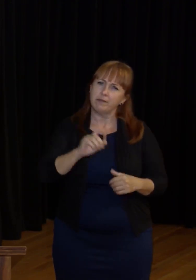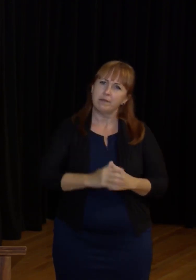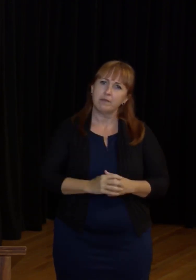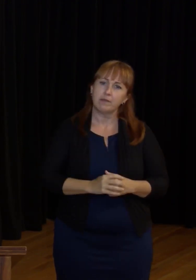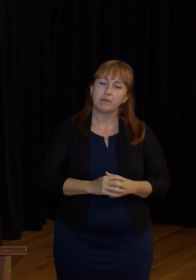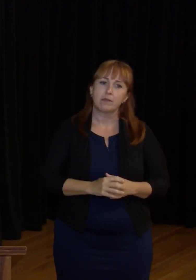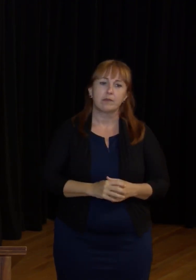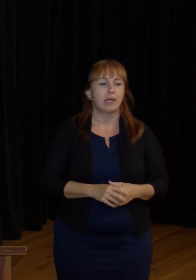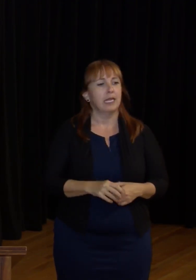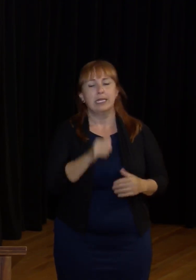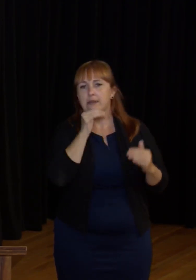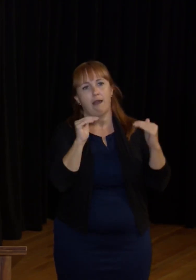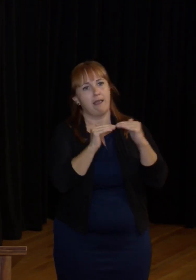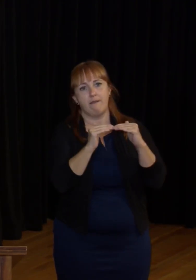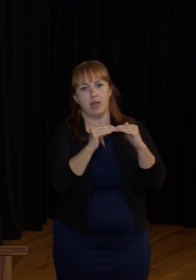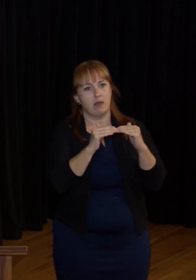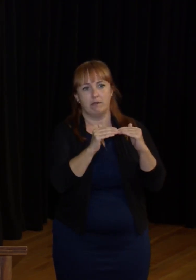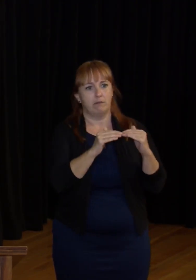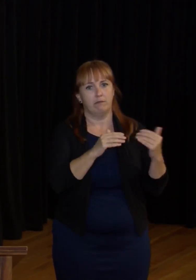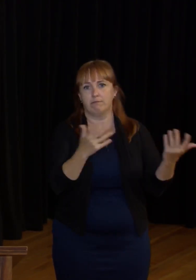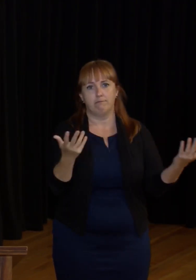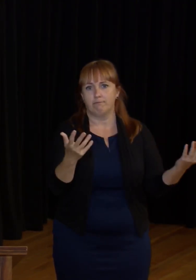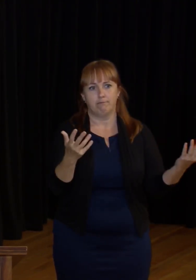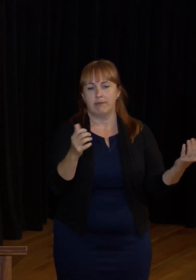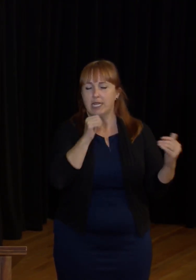Well, I don't think it's an even playing field.